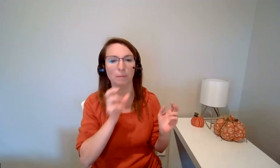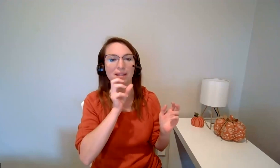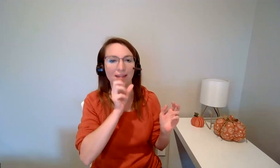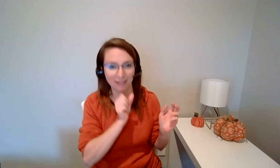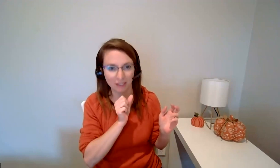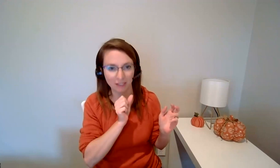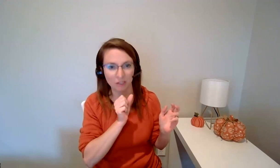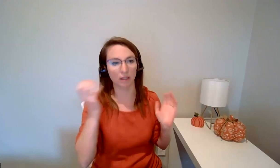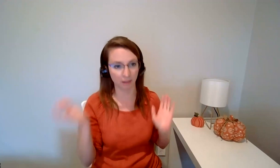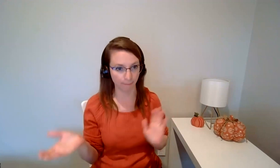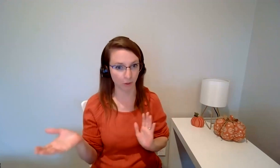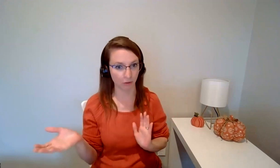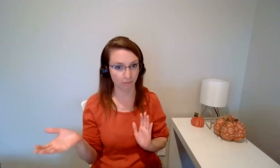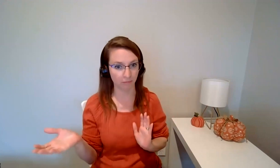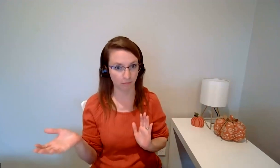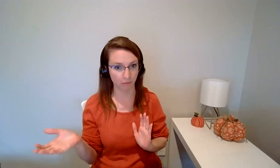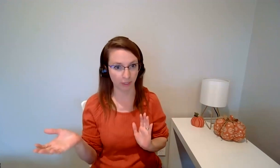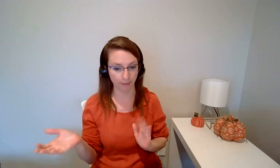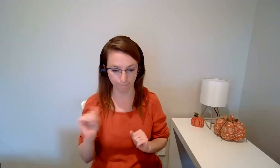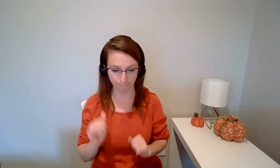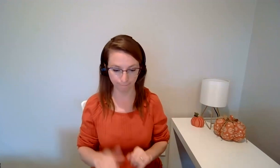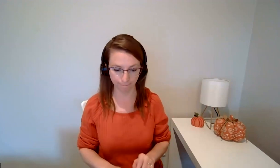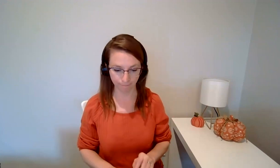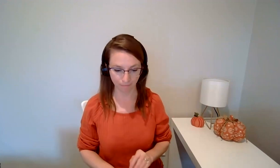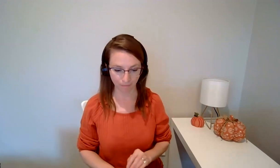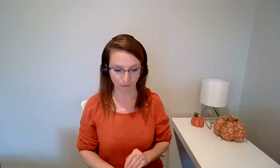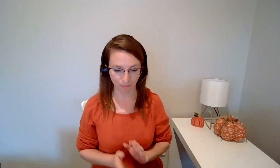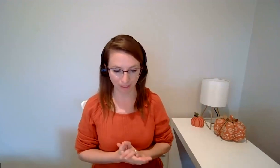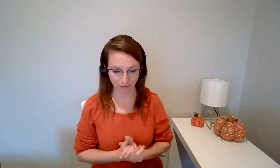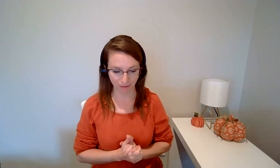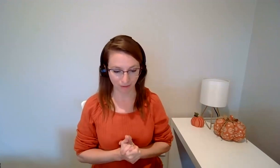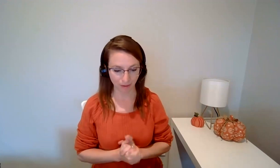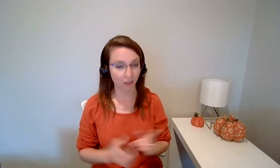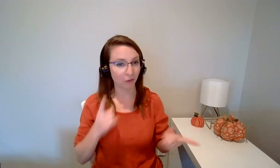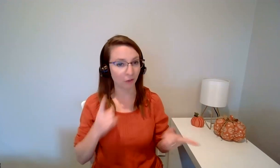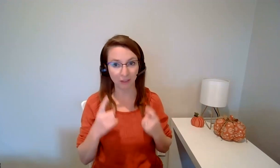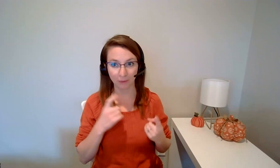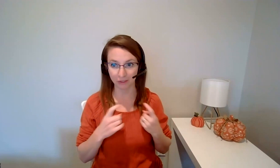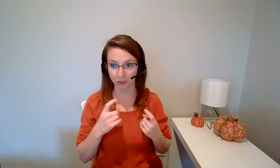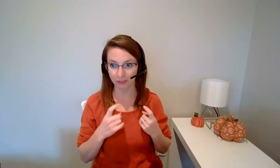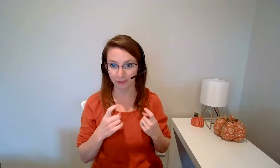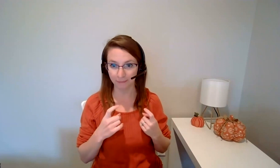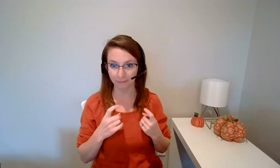be age and then number. Okay. All right. Are there any questions?